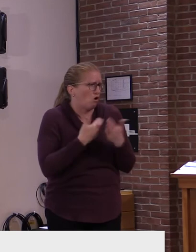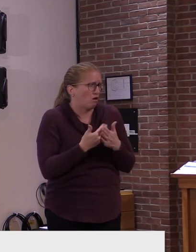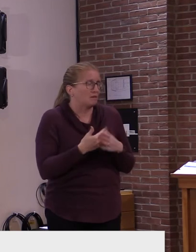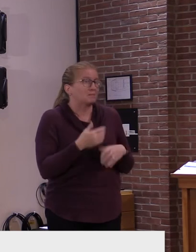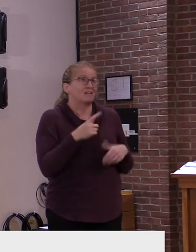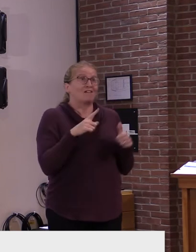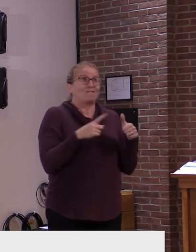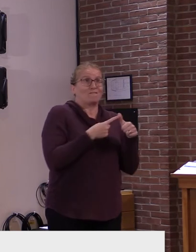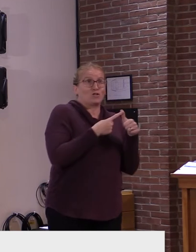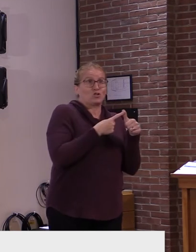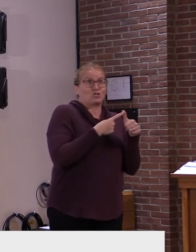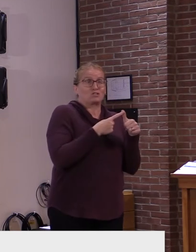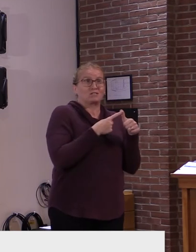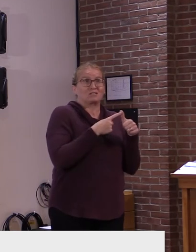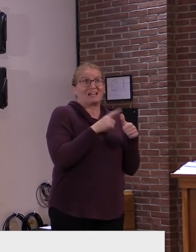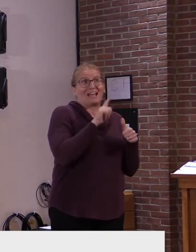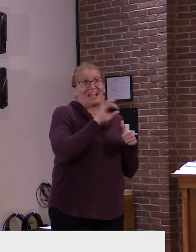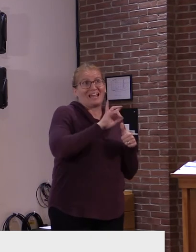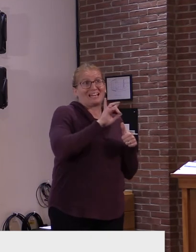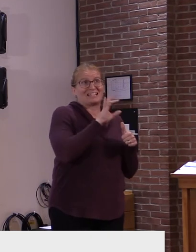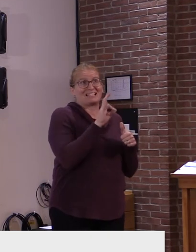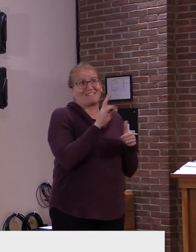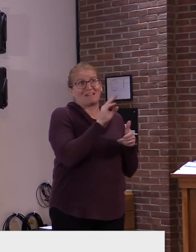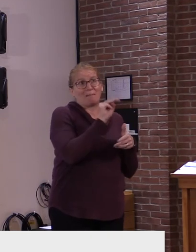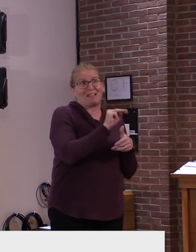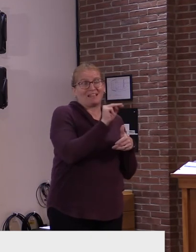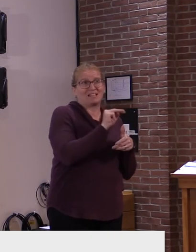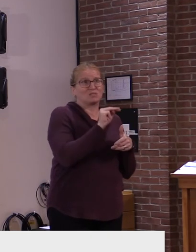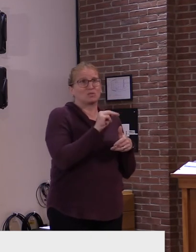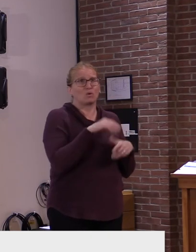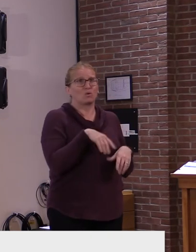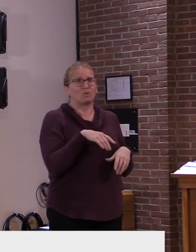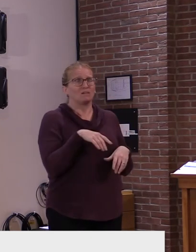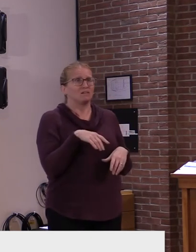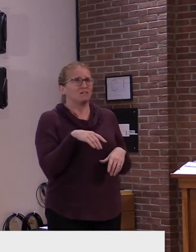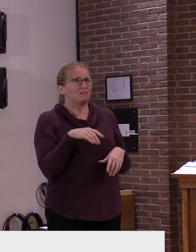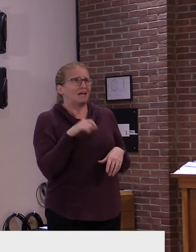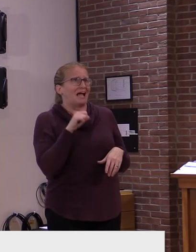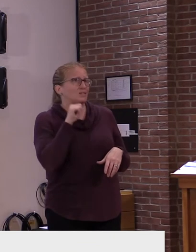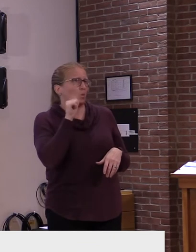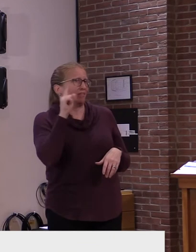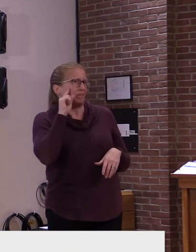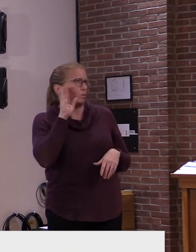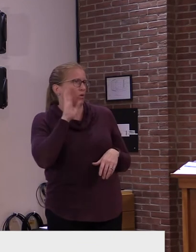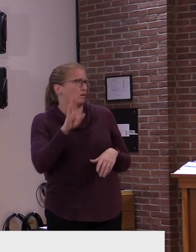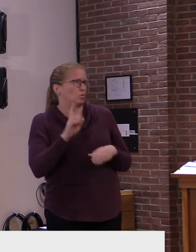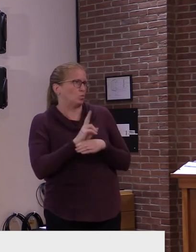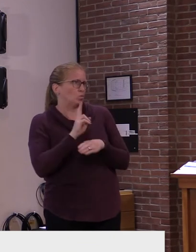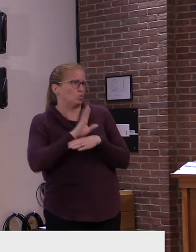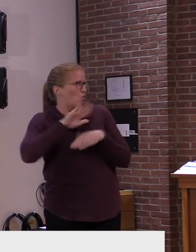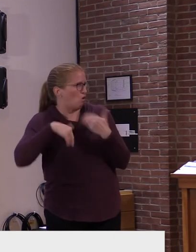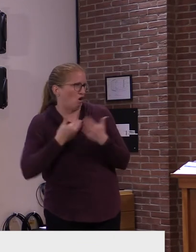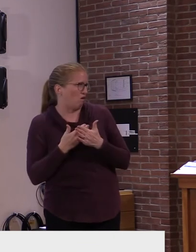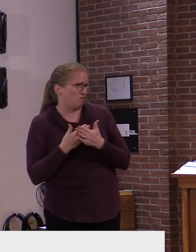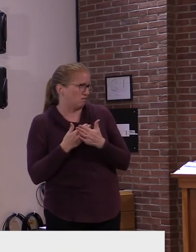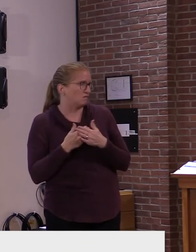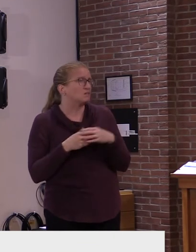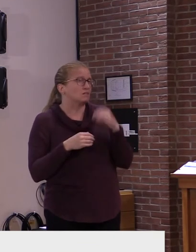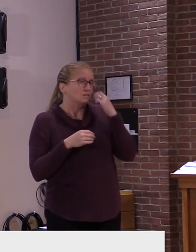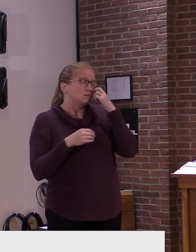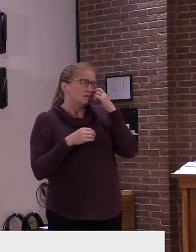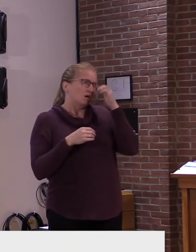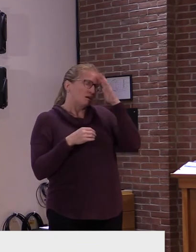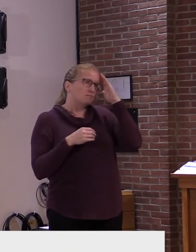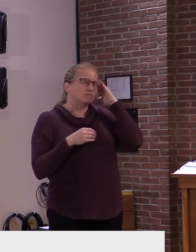round one it was 87 million we don't think we're even going to a match round one um that we were going to have